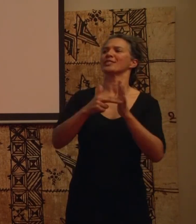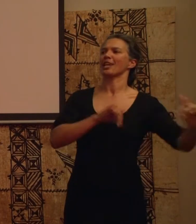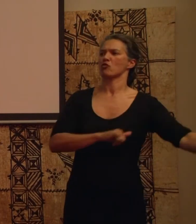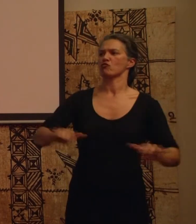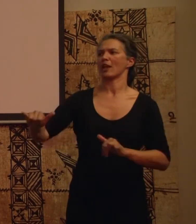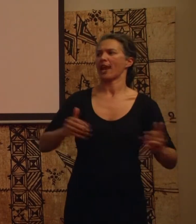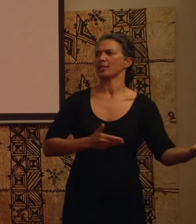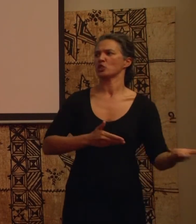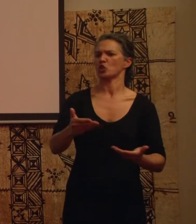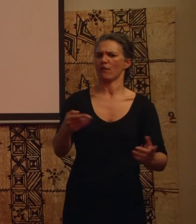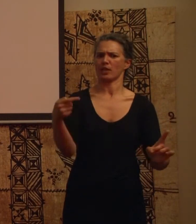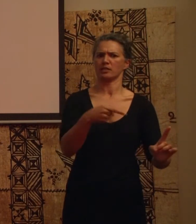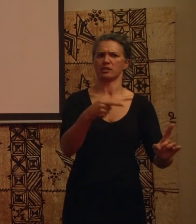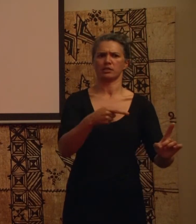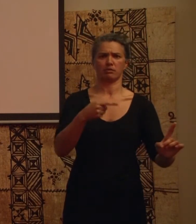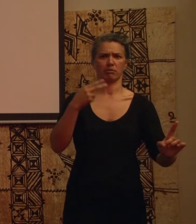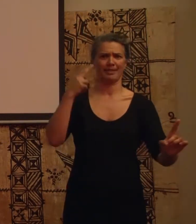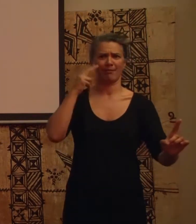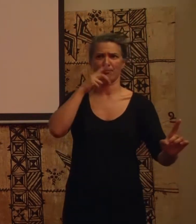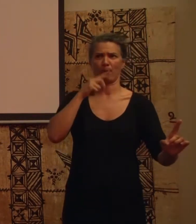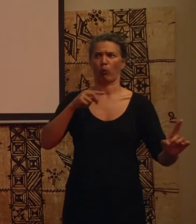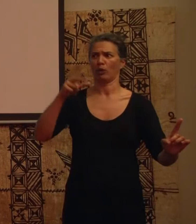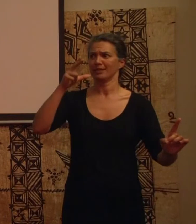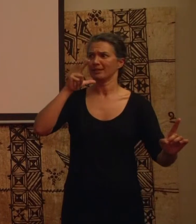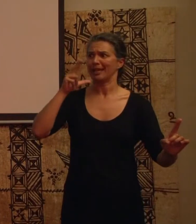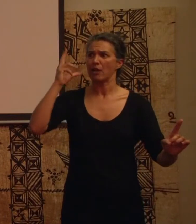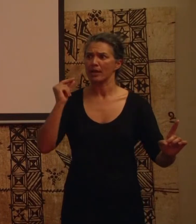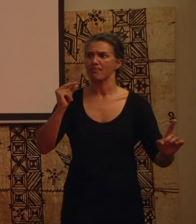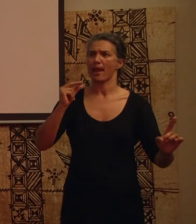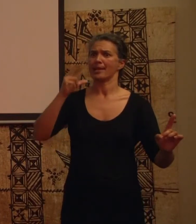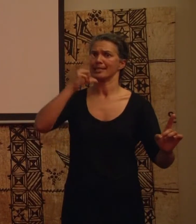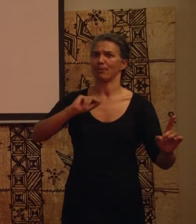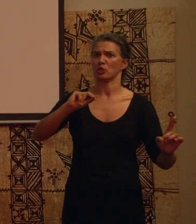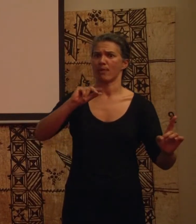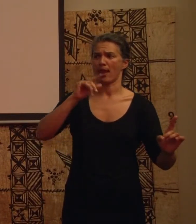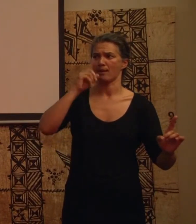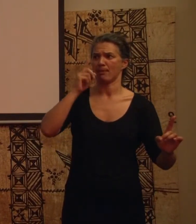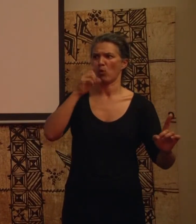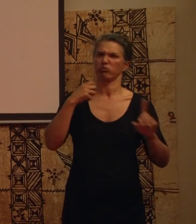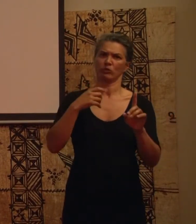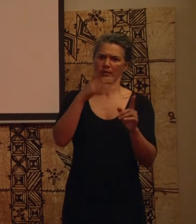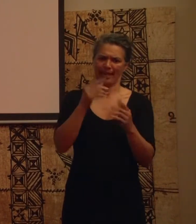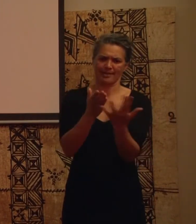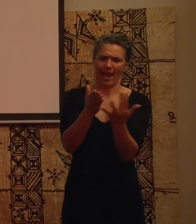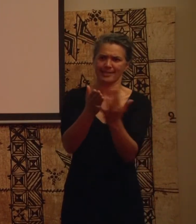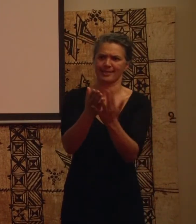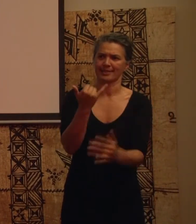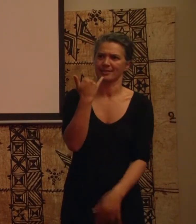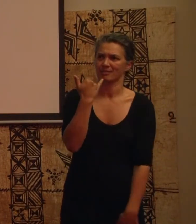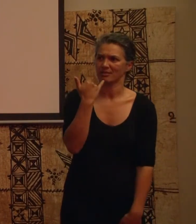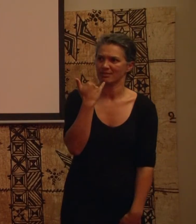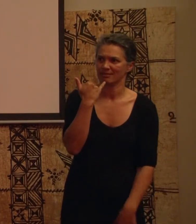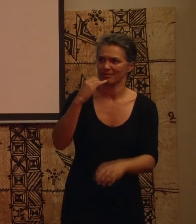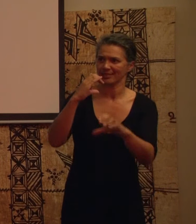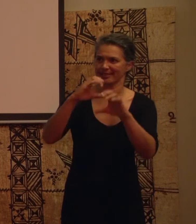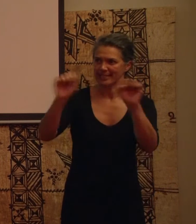telephone access for deaf people, hearing impaired, and speech impaired people. And apparently this was achieved due to tenacity and refusal